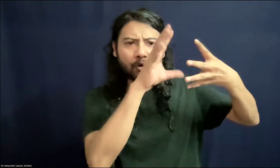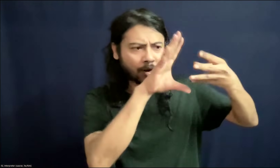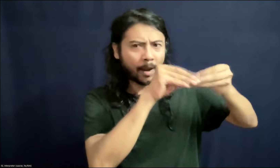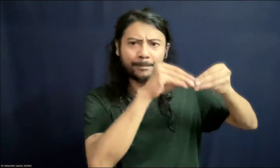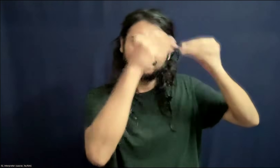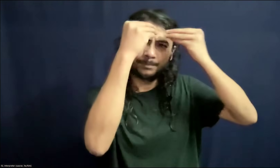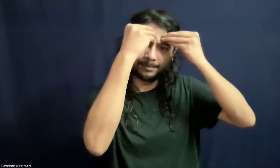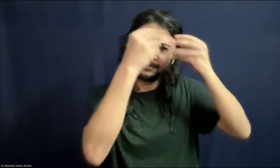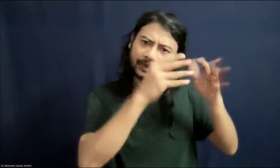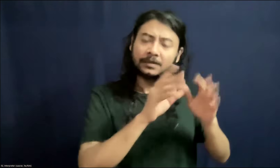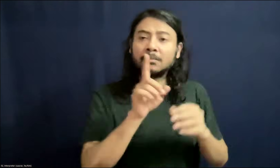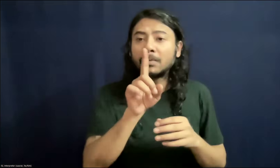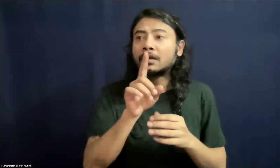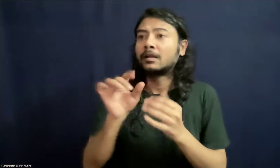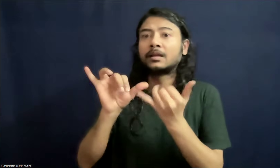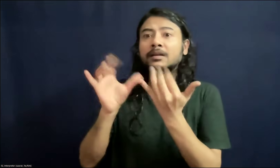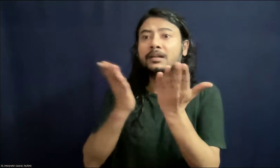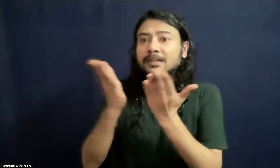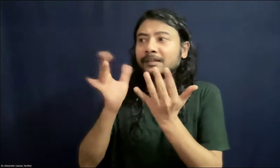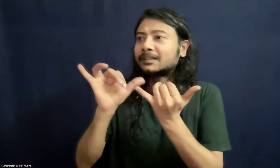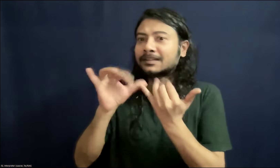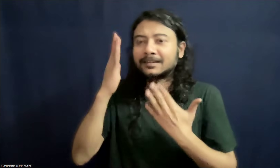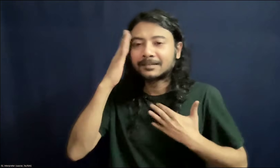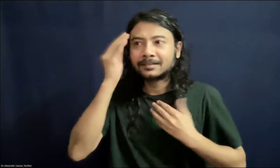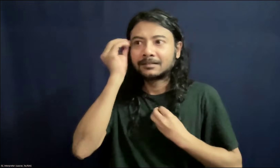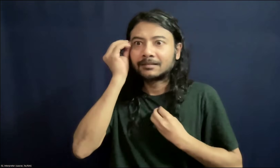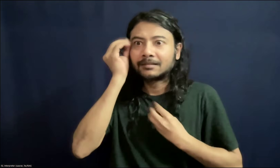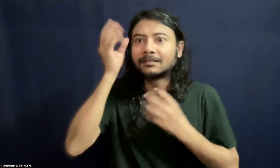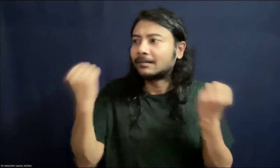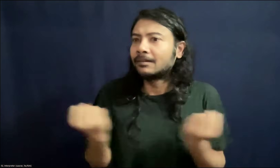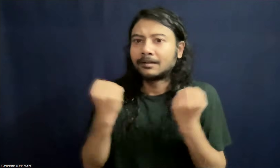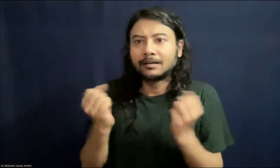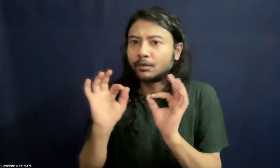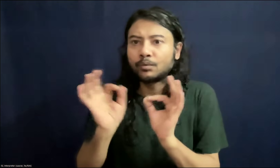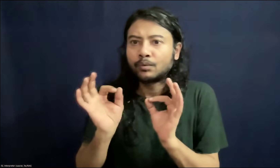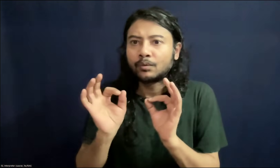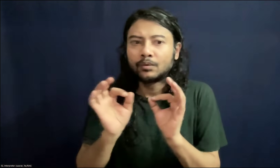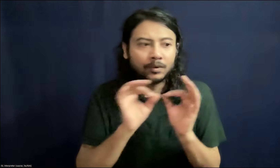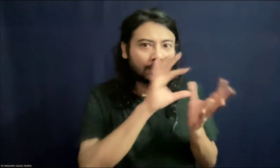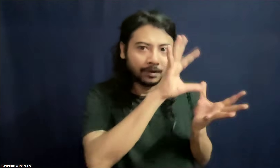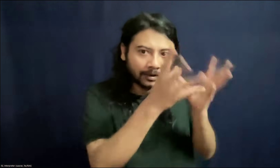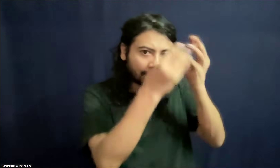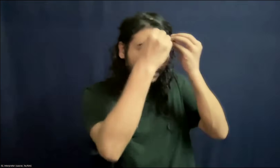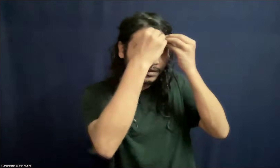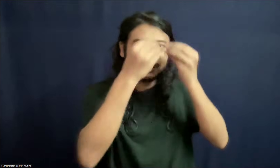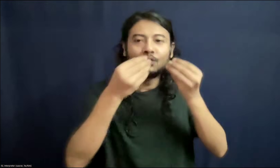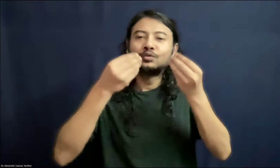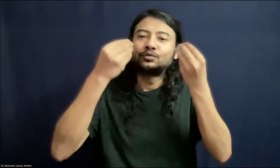and serve Krishna, then his knowledge is waste. So the purpose of studying all the Vedic knowledge is